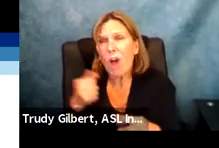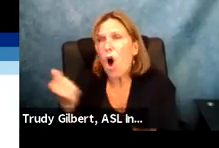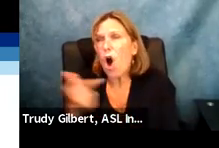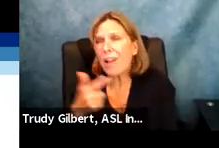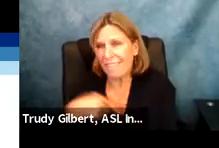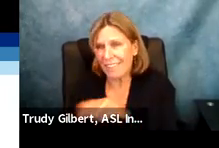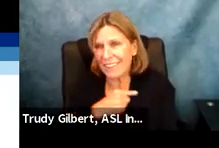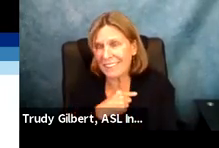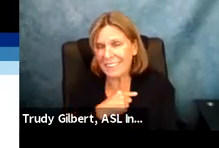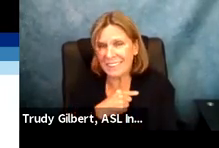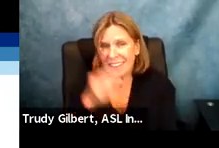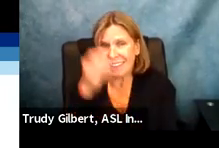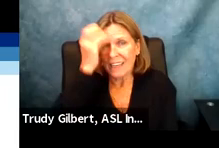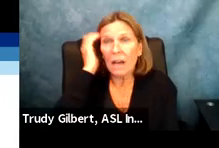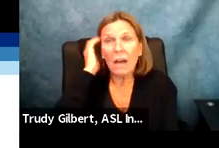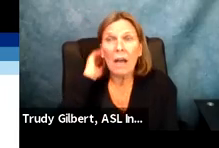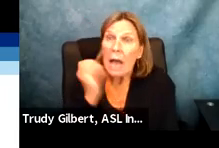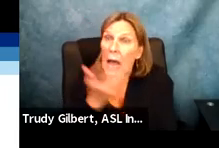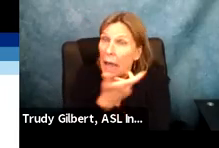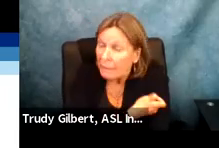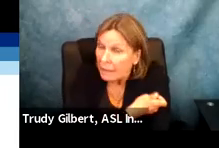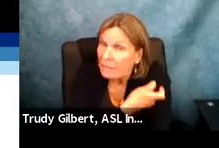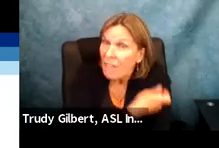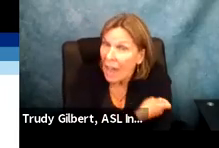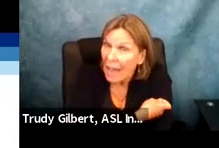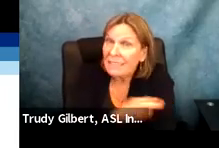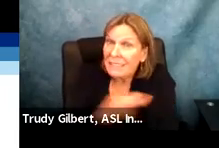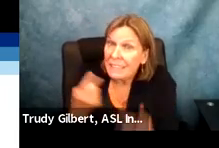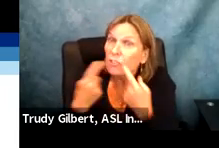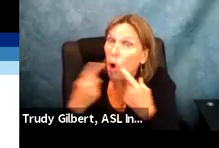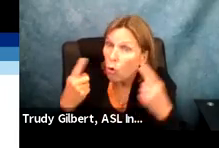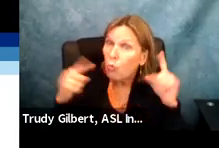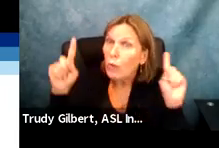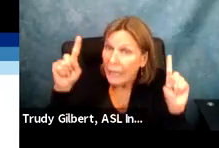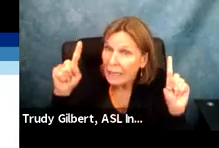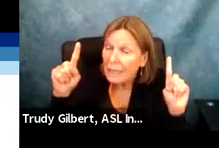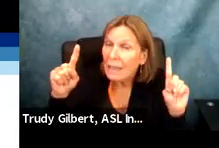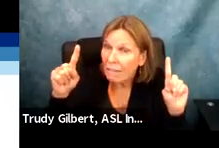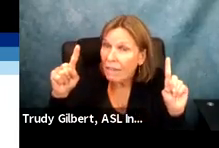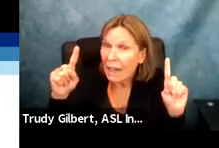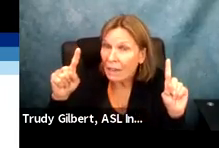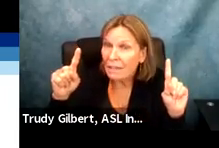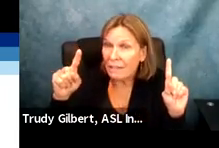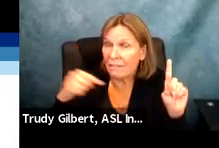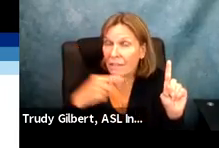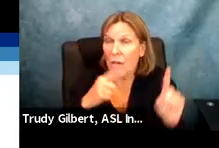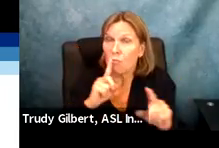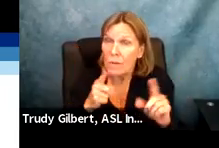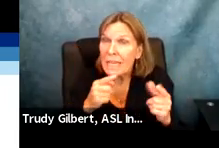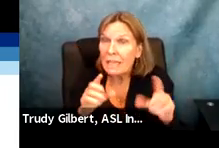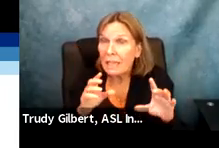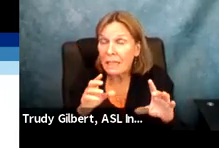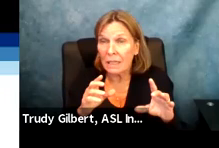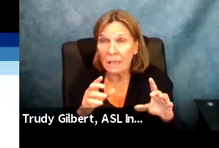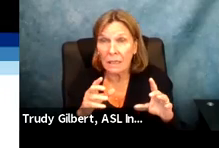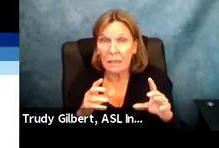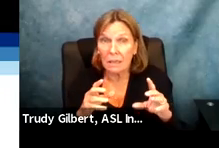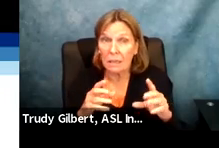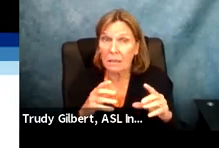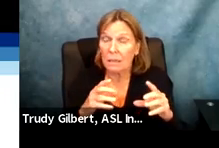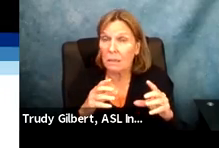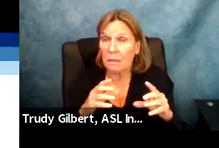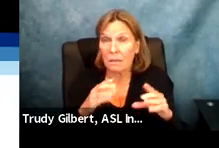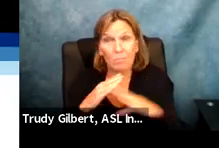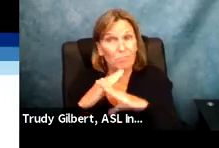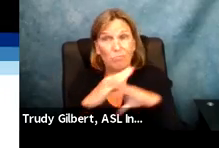is these vaccines they're really effective, and they're really doing what we want them to do, which is to keep us from